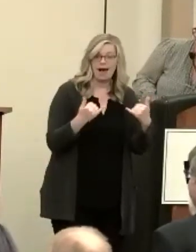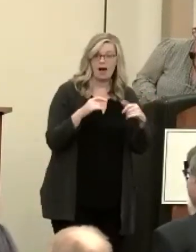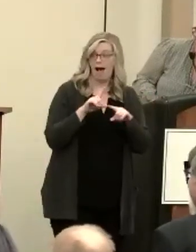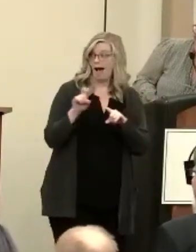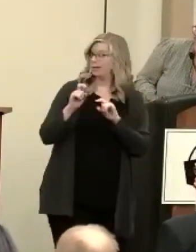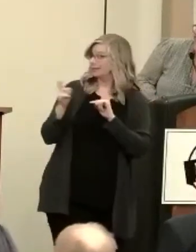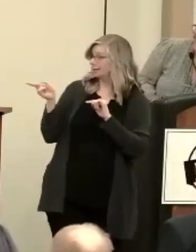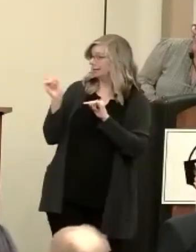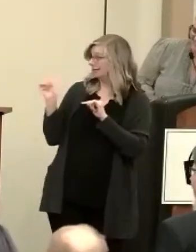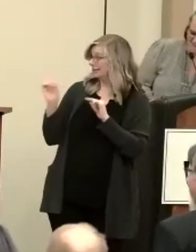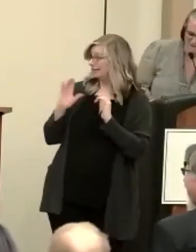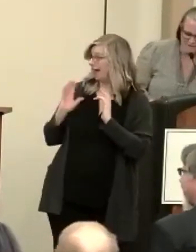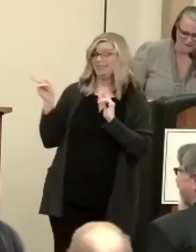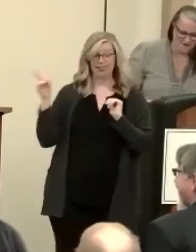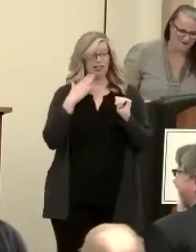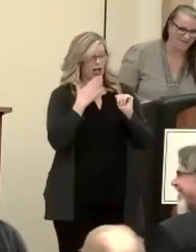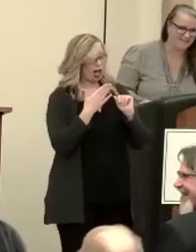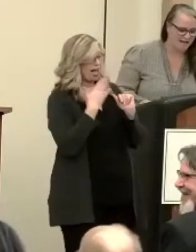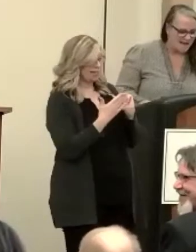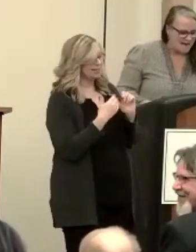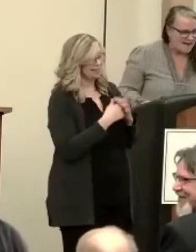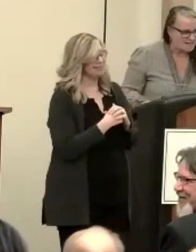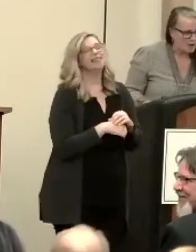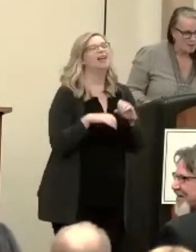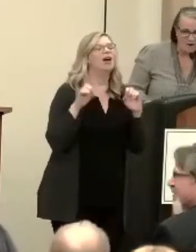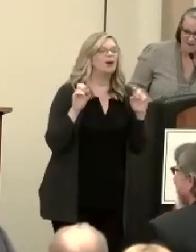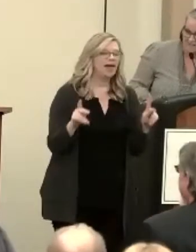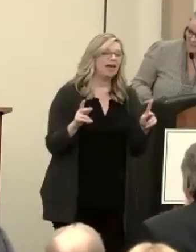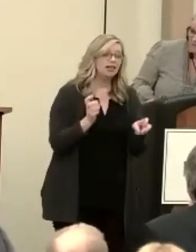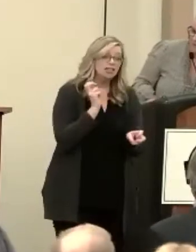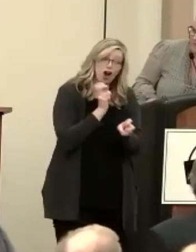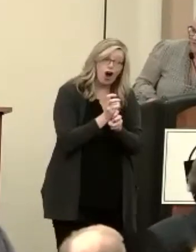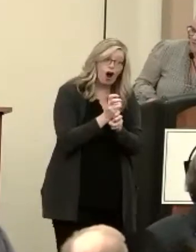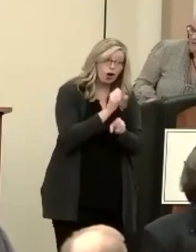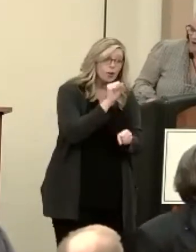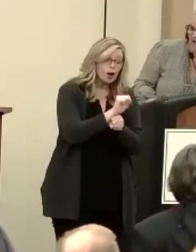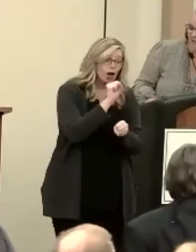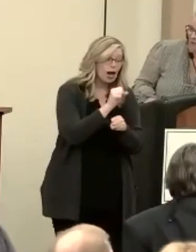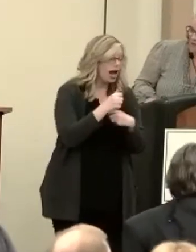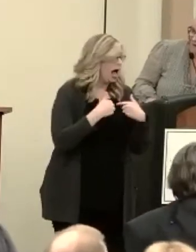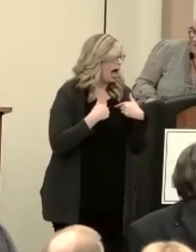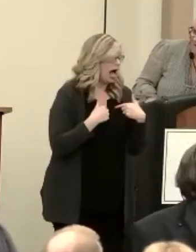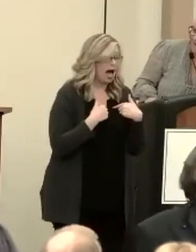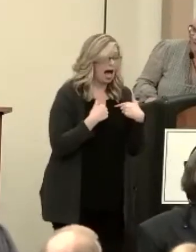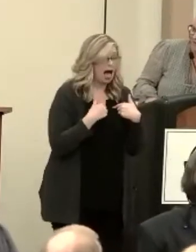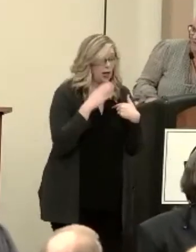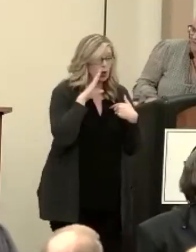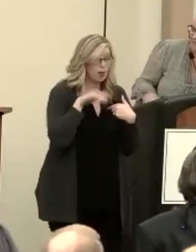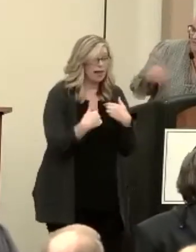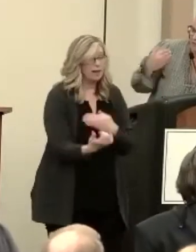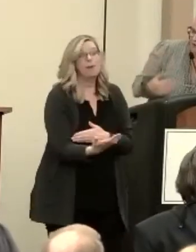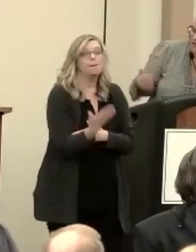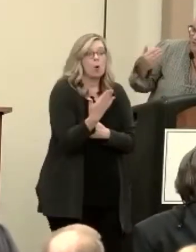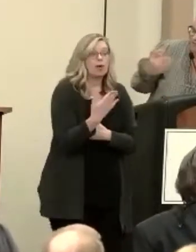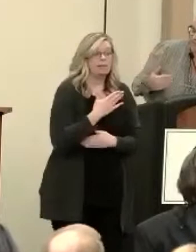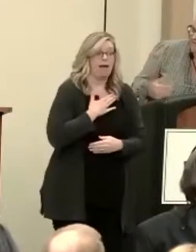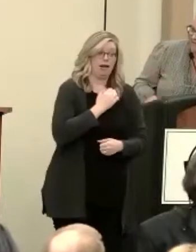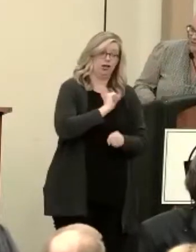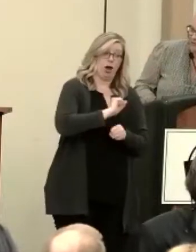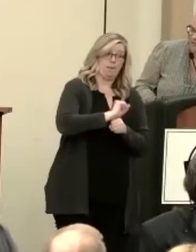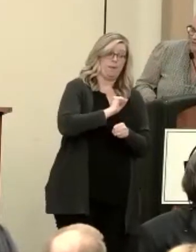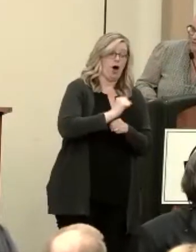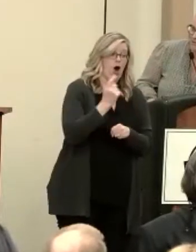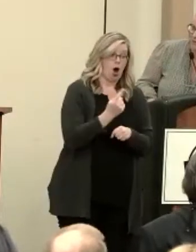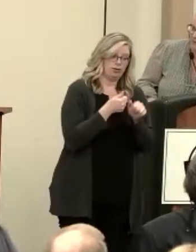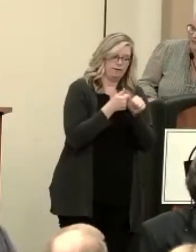candidates? Good. Thank you for this. It's hard work as someone who speaks 2 o'clock every morning. I know what that feels like in trying to articulate and